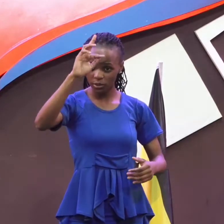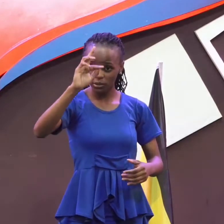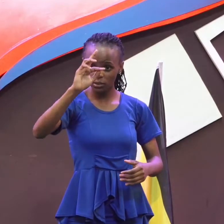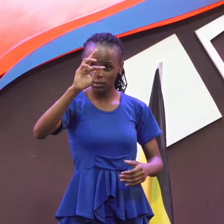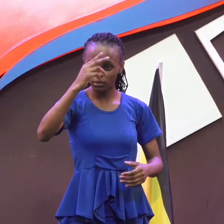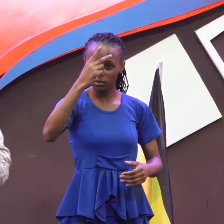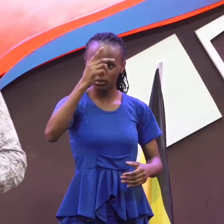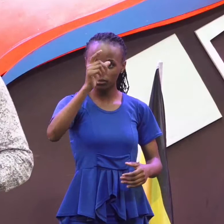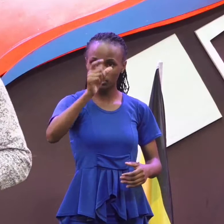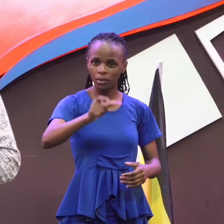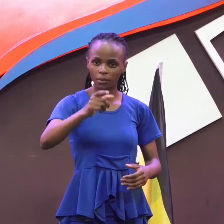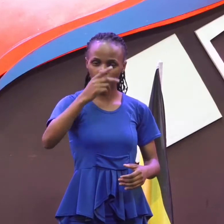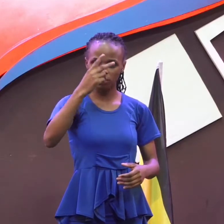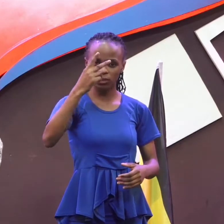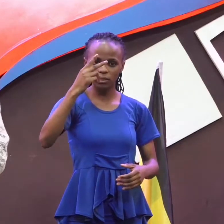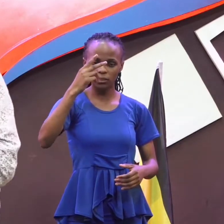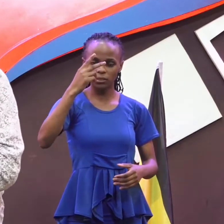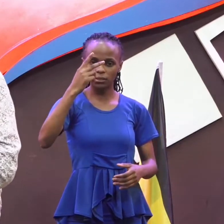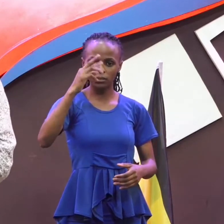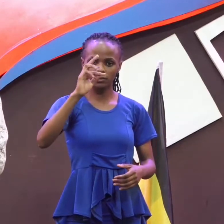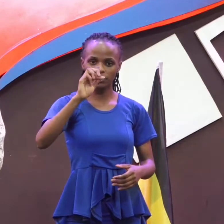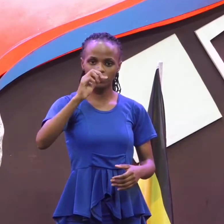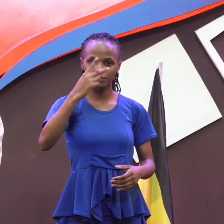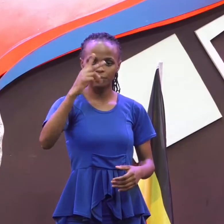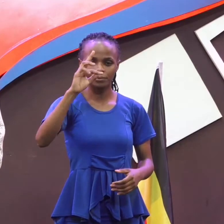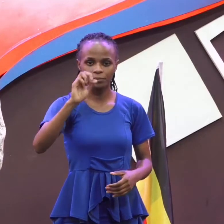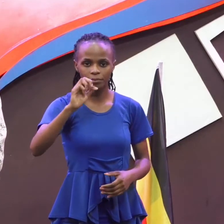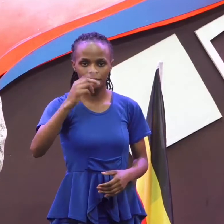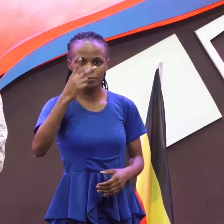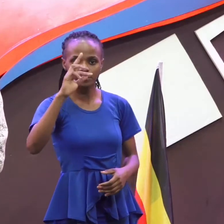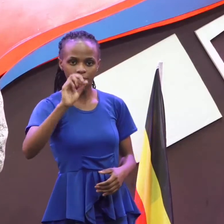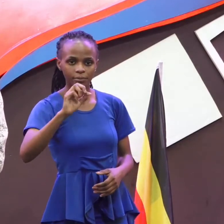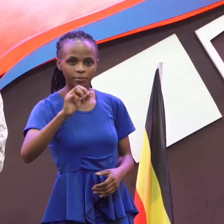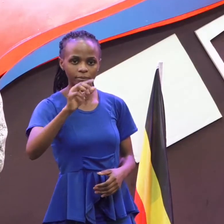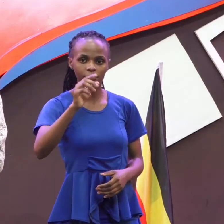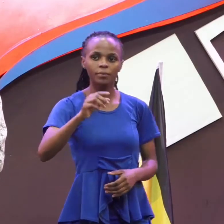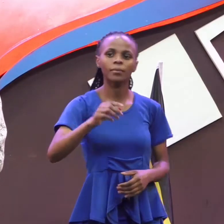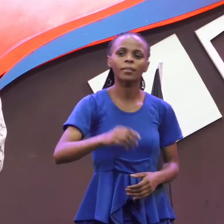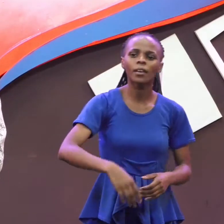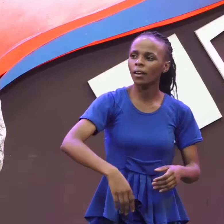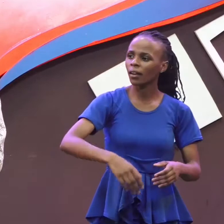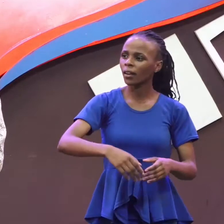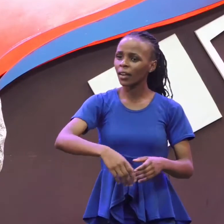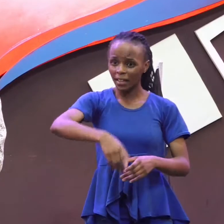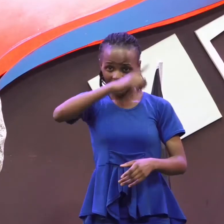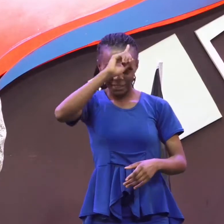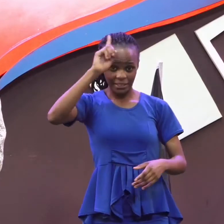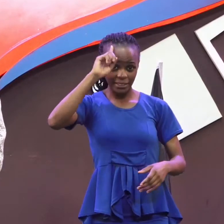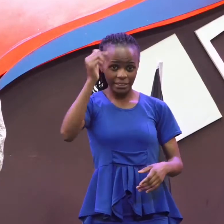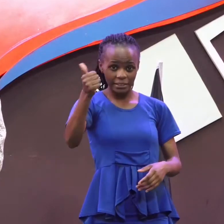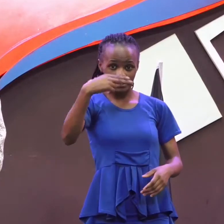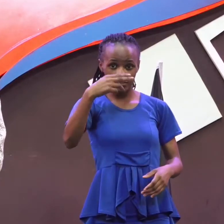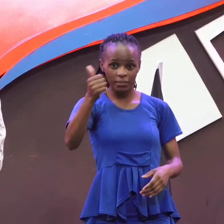28. Yeah. Akazi yali akamaze emyaka